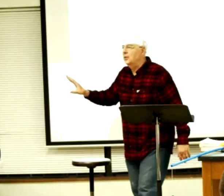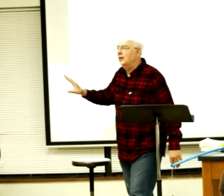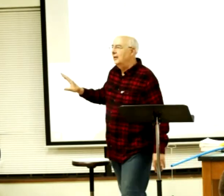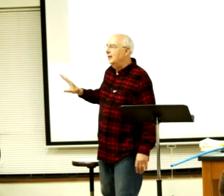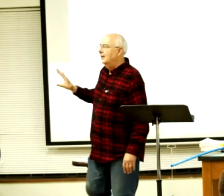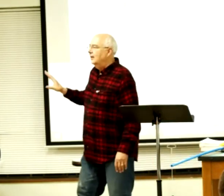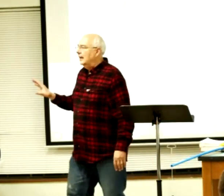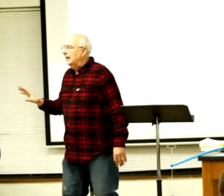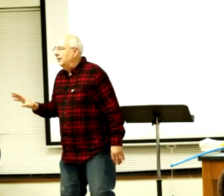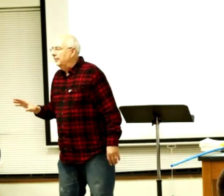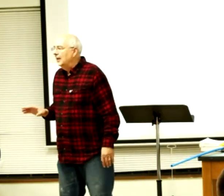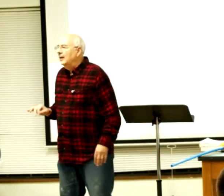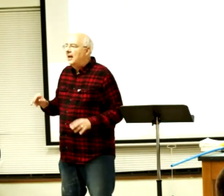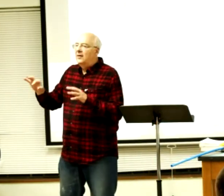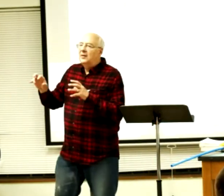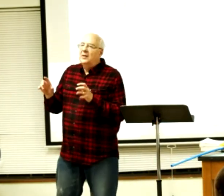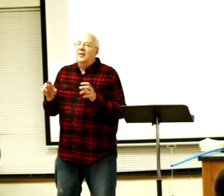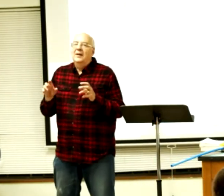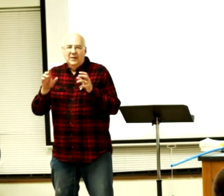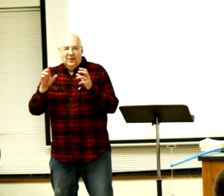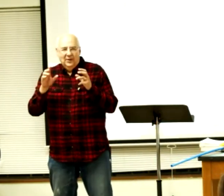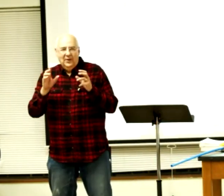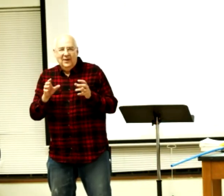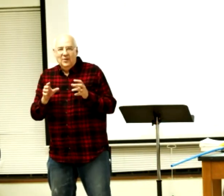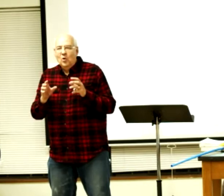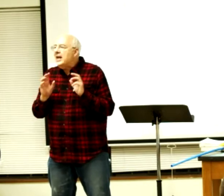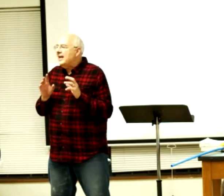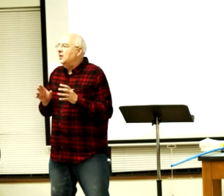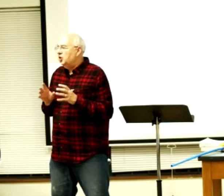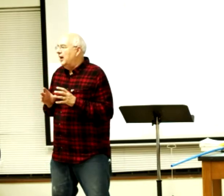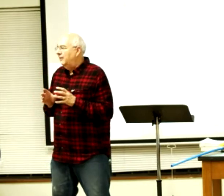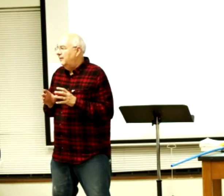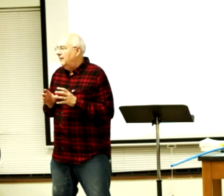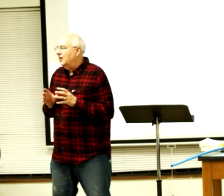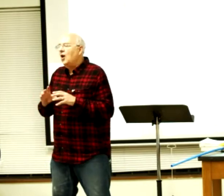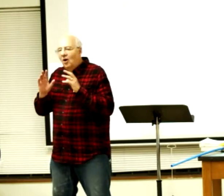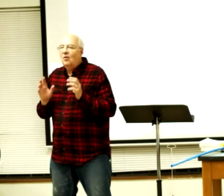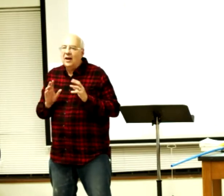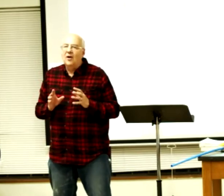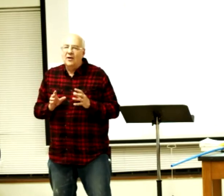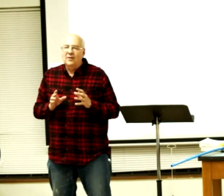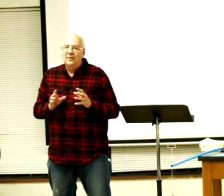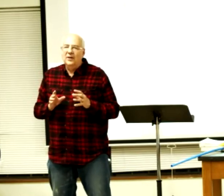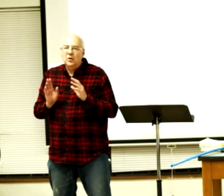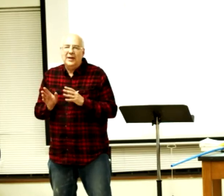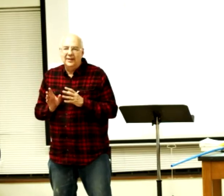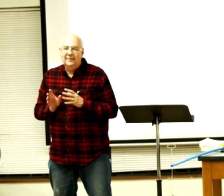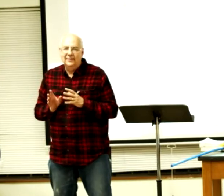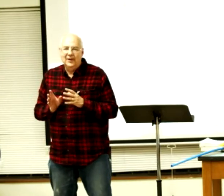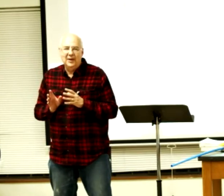but and the reading this stuff is a whole lot harder than doing it.